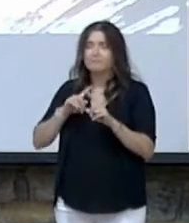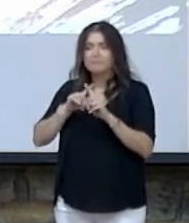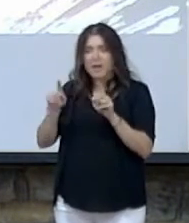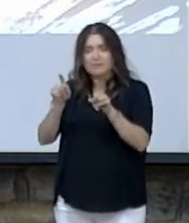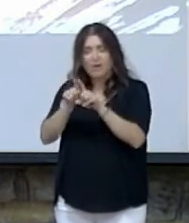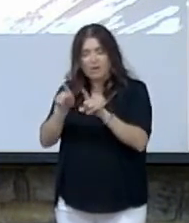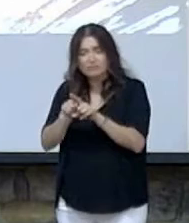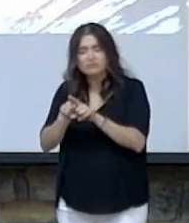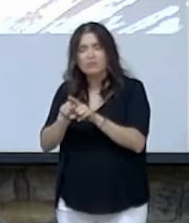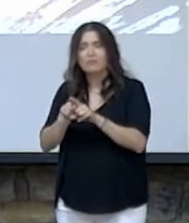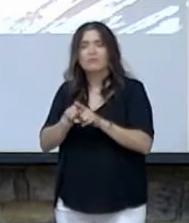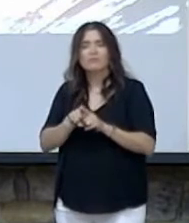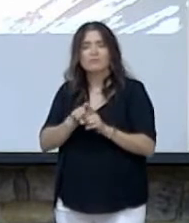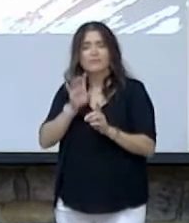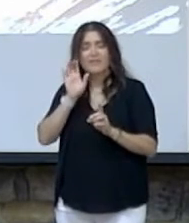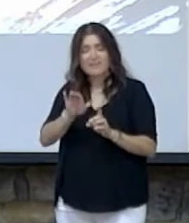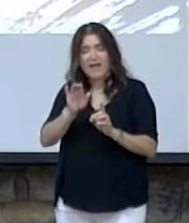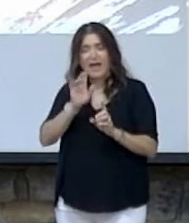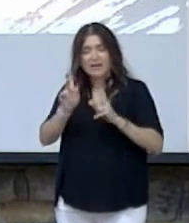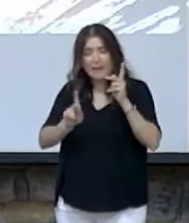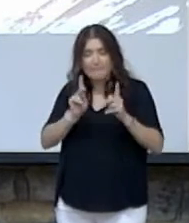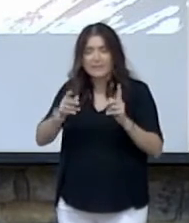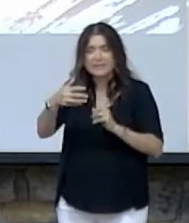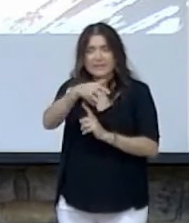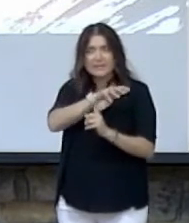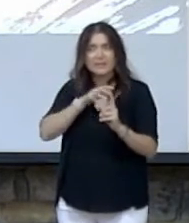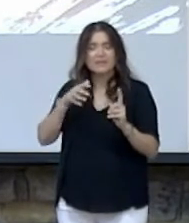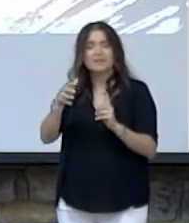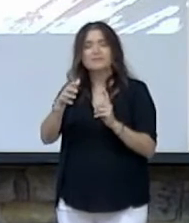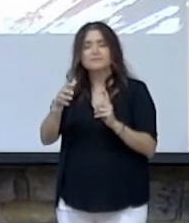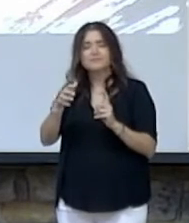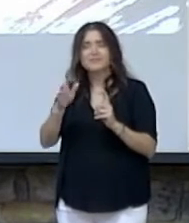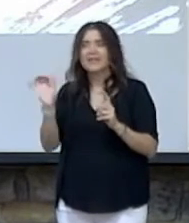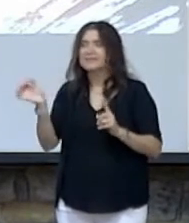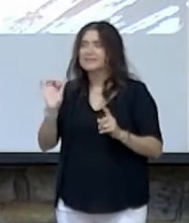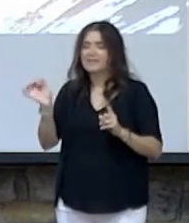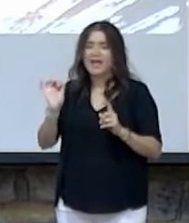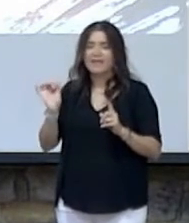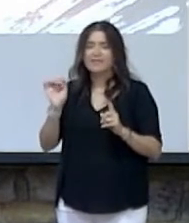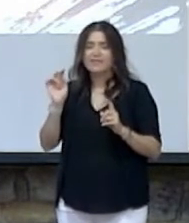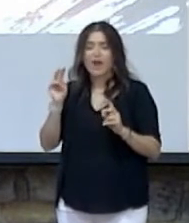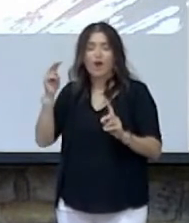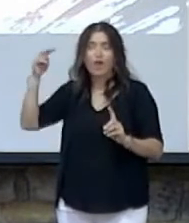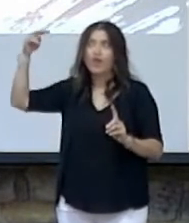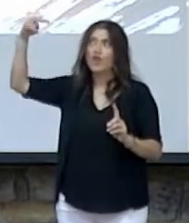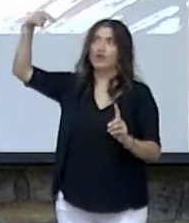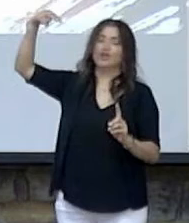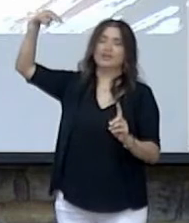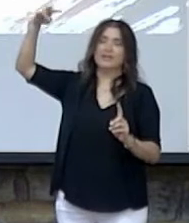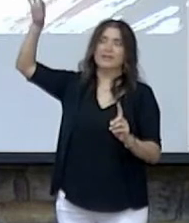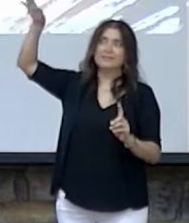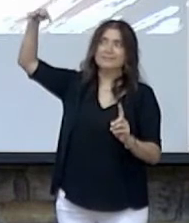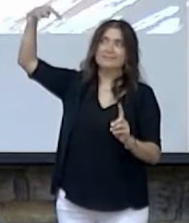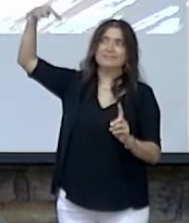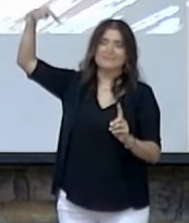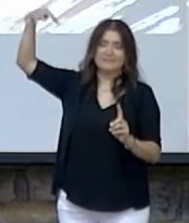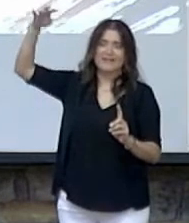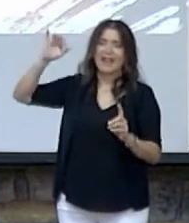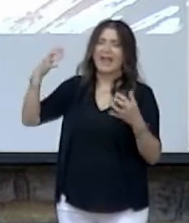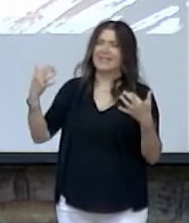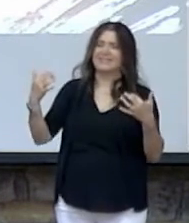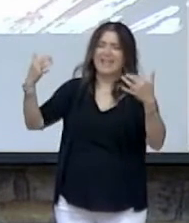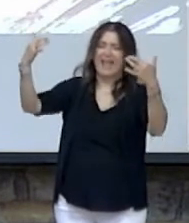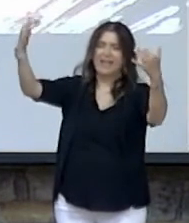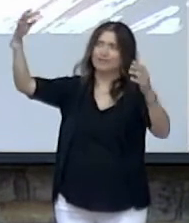to say, that company that we're in, it's as if they are looking down upon us in the stands. And